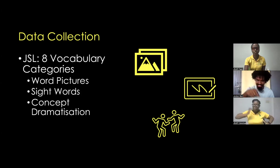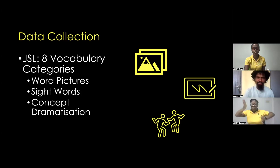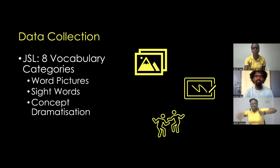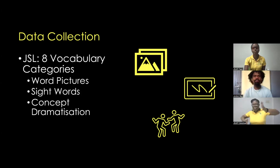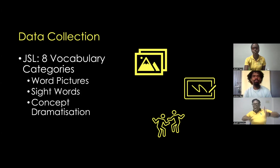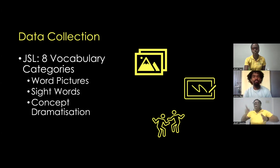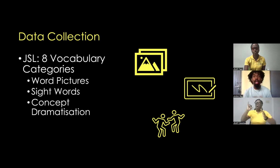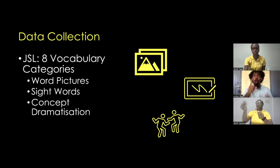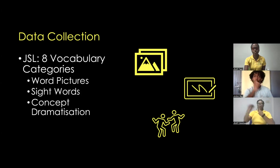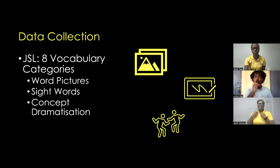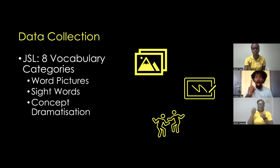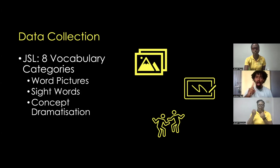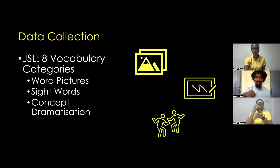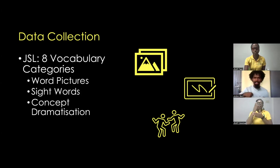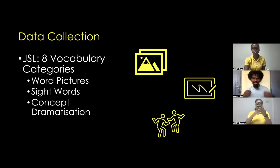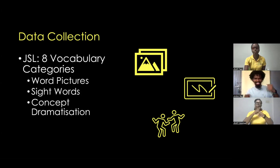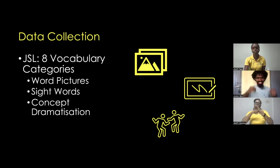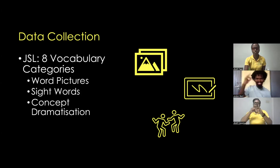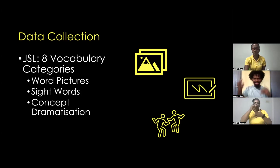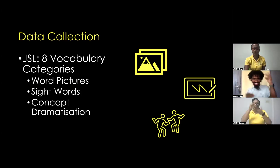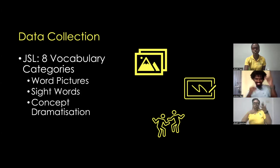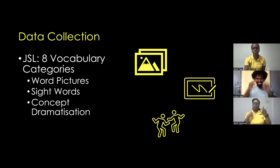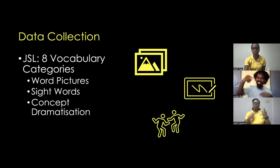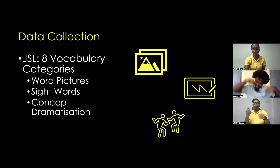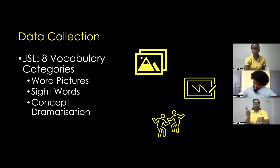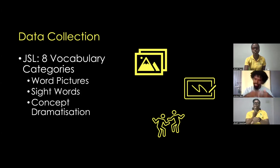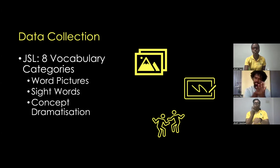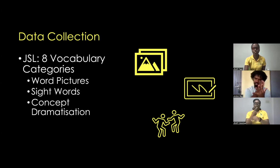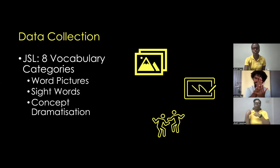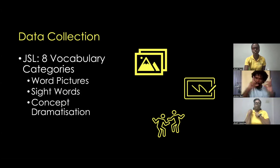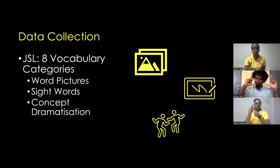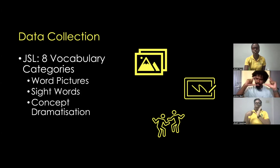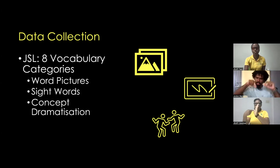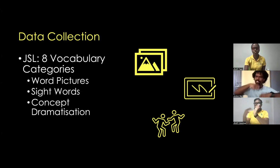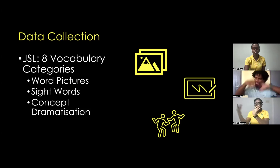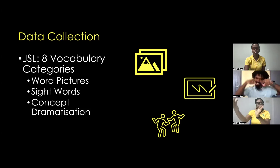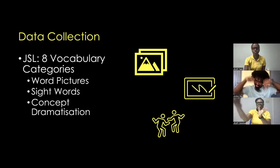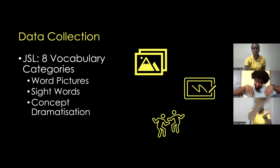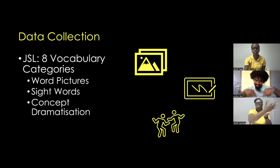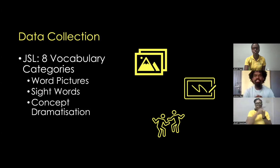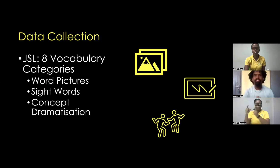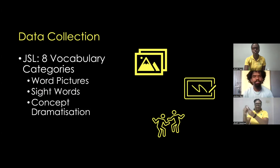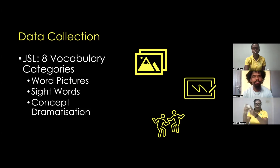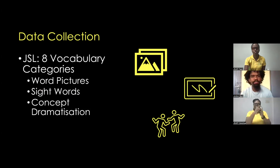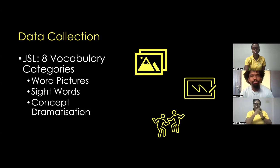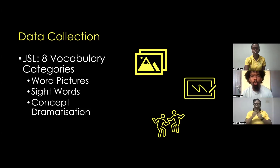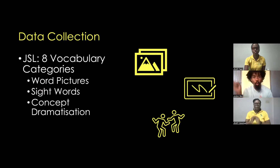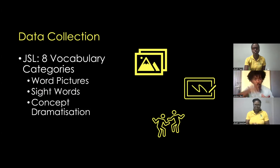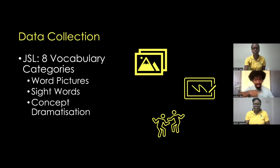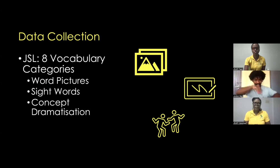some dramatizations and we use gestures for different signs and we list them out and we use them and we show them these